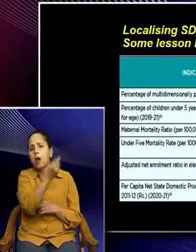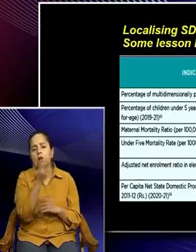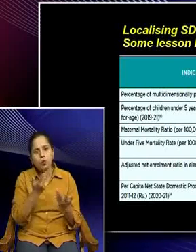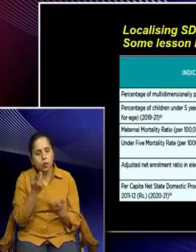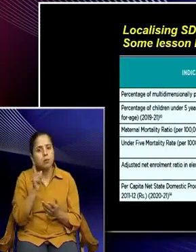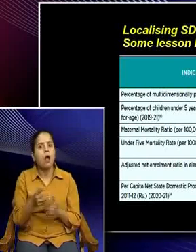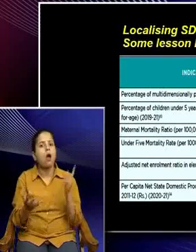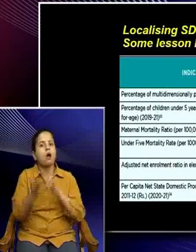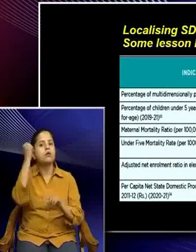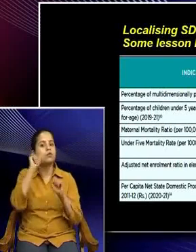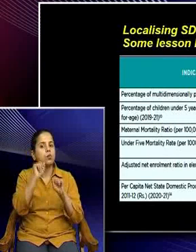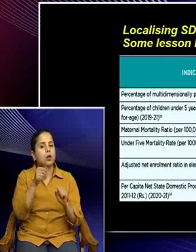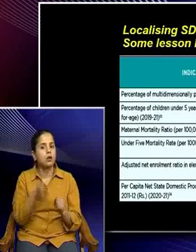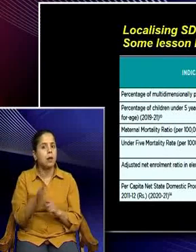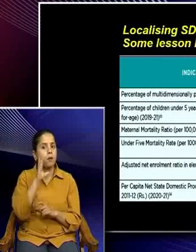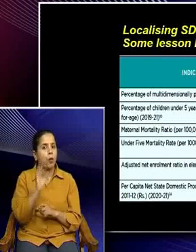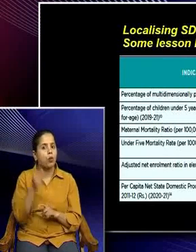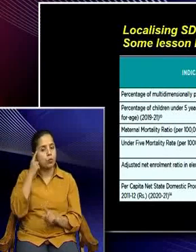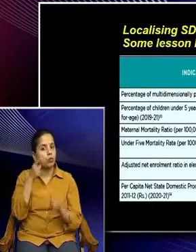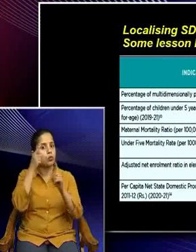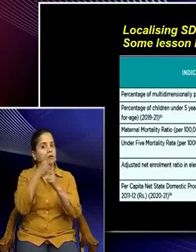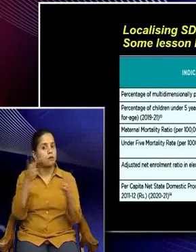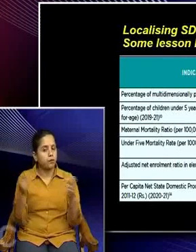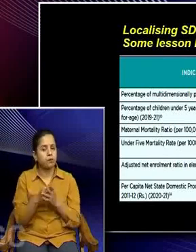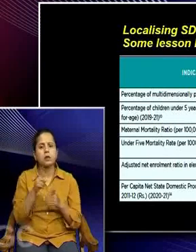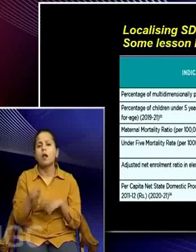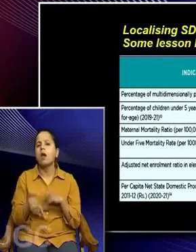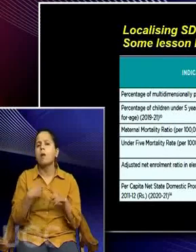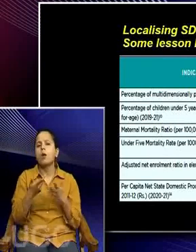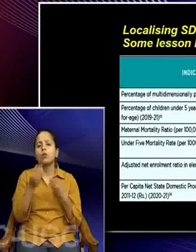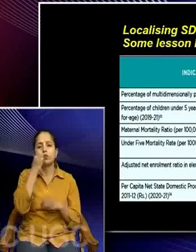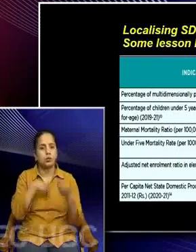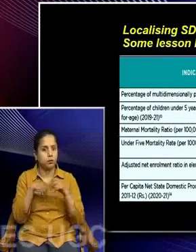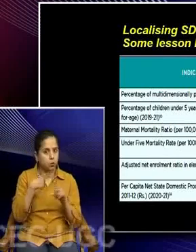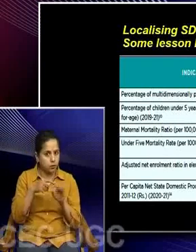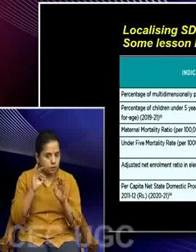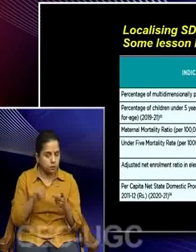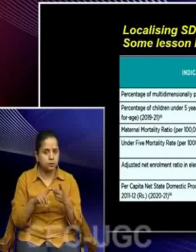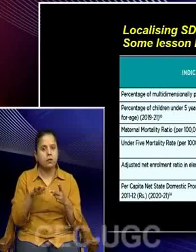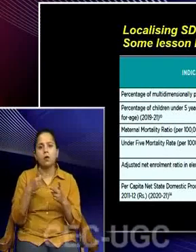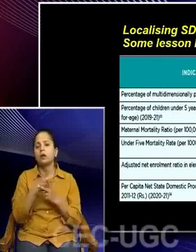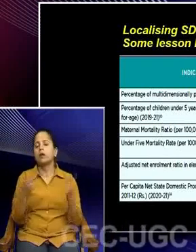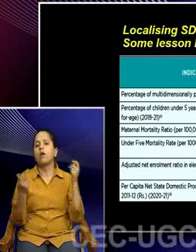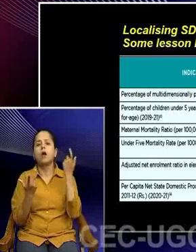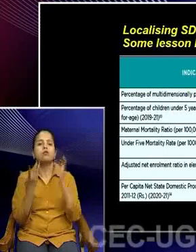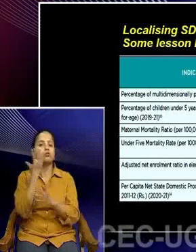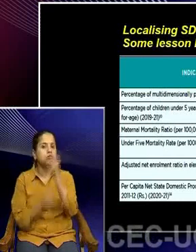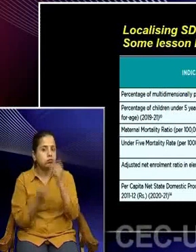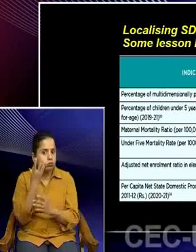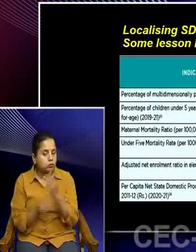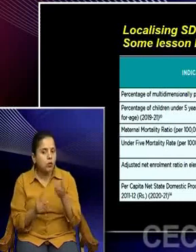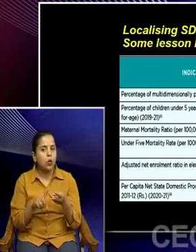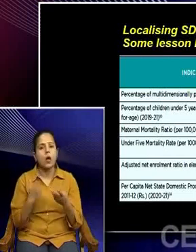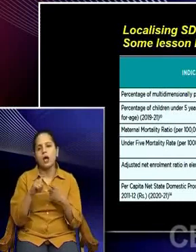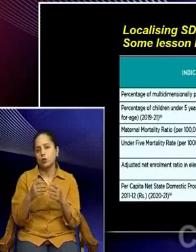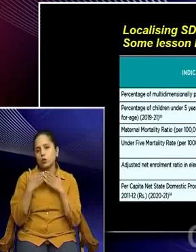to achieve these important progress, whether it's about nutrition, whether it is about multiple deprivation or strengthening